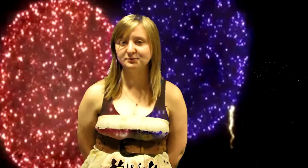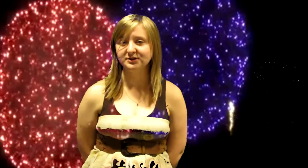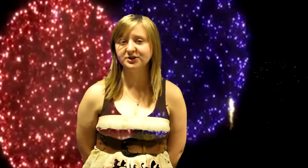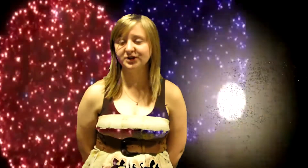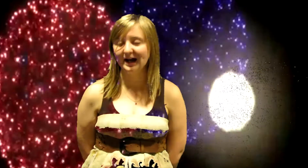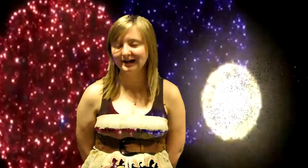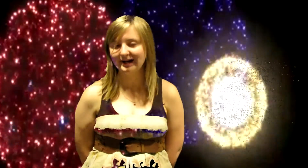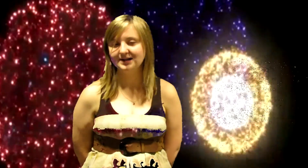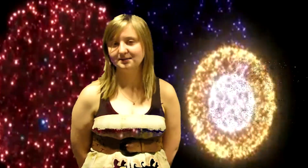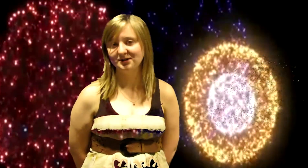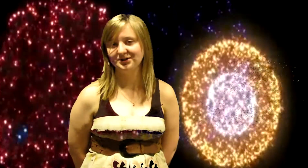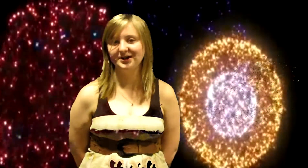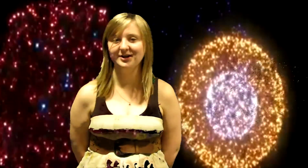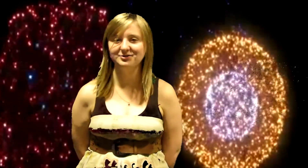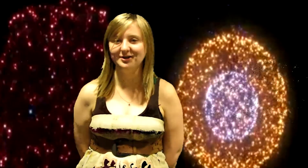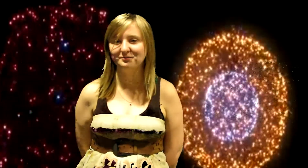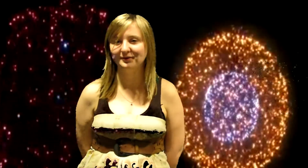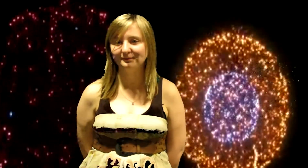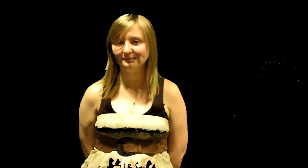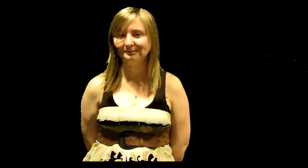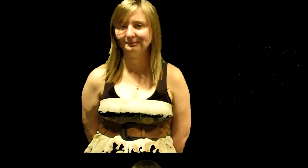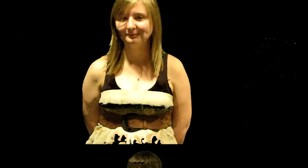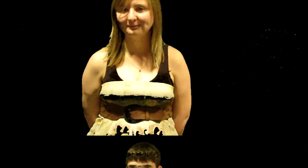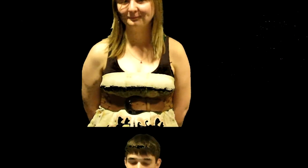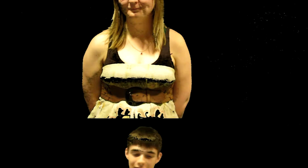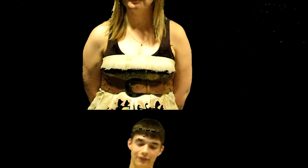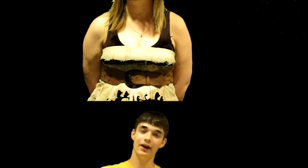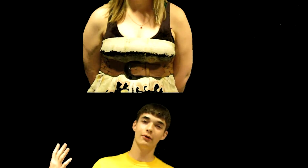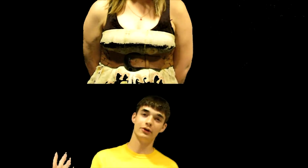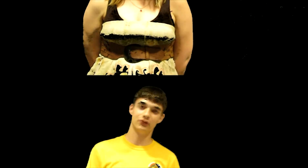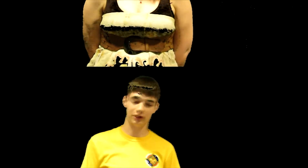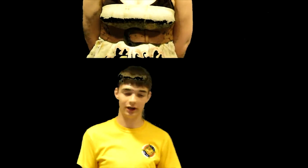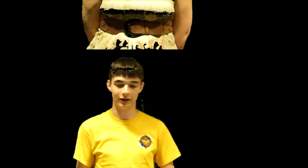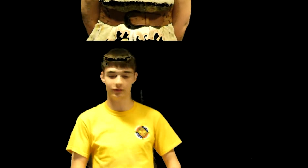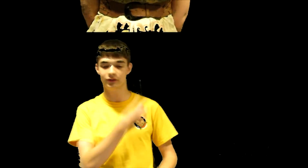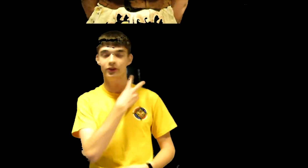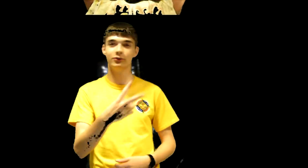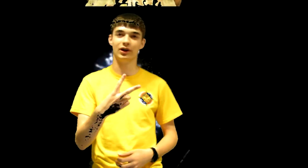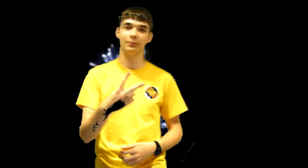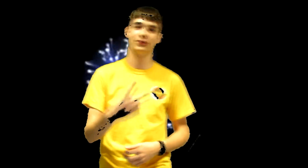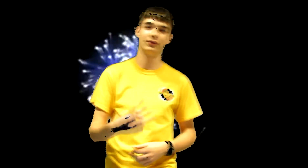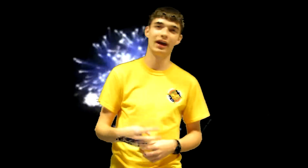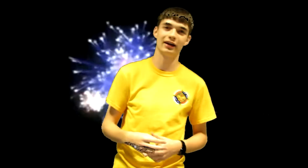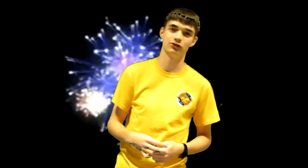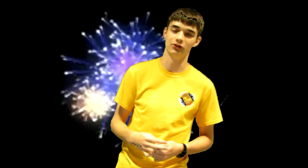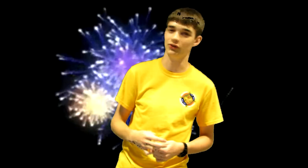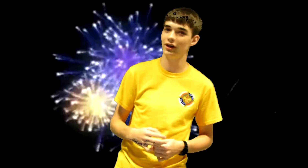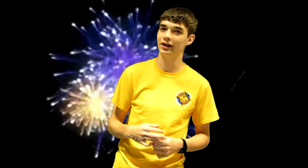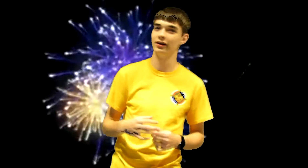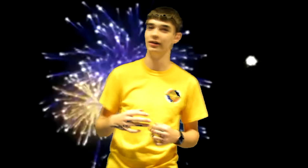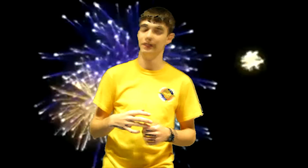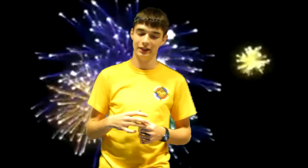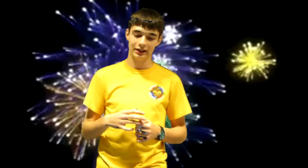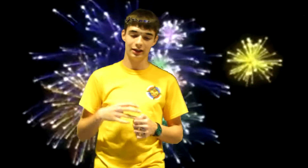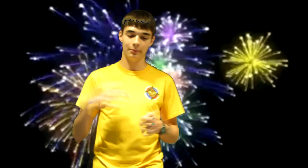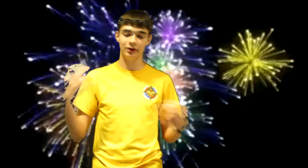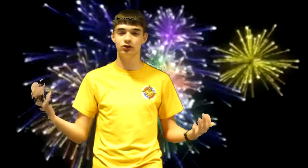to China as a missionary trip. Fireworks utilize two types of reactions. They are combustion